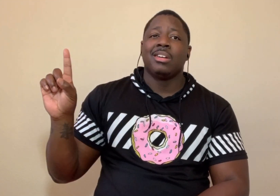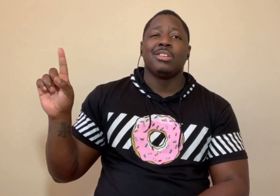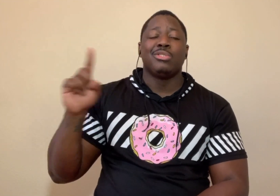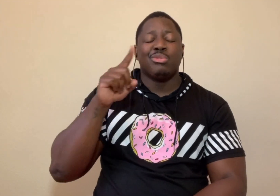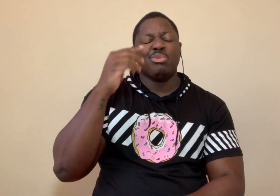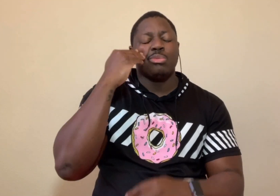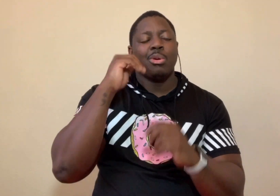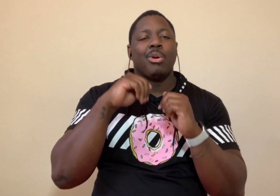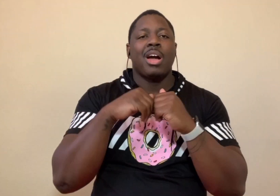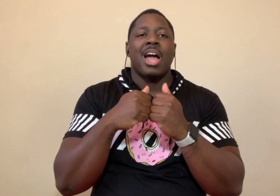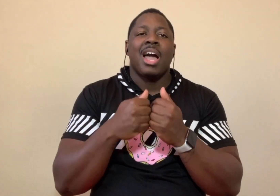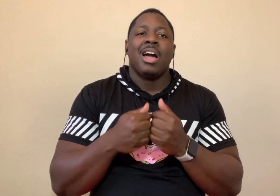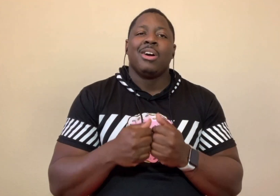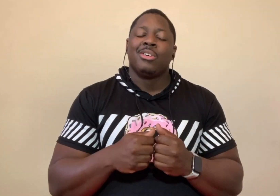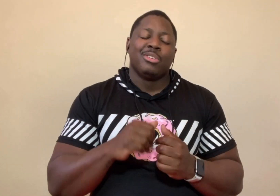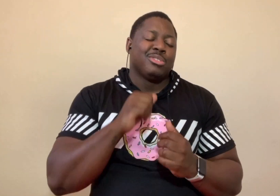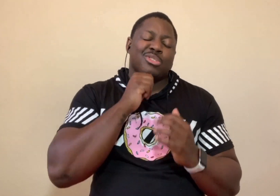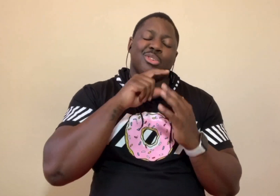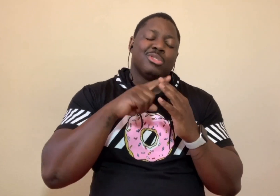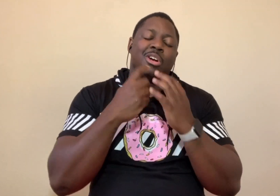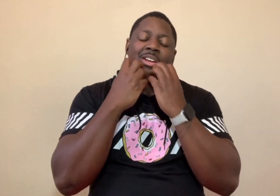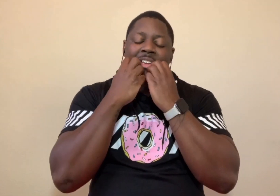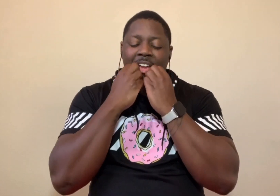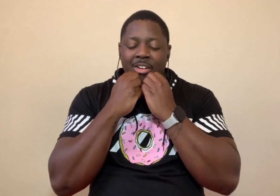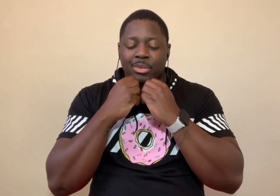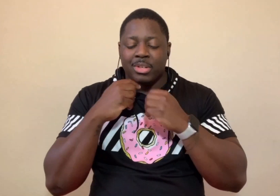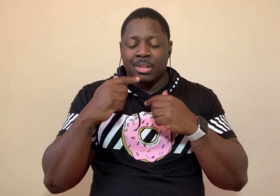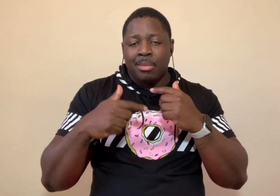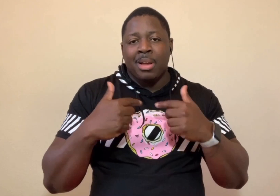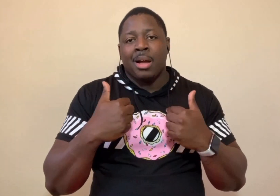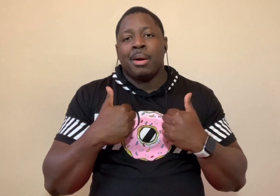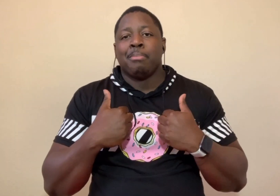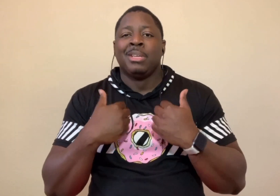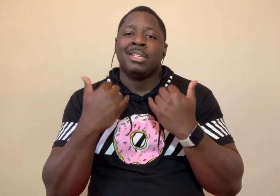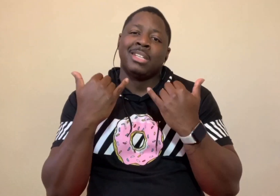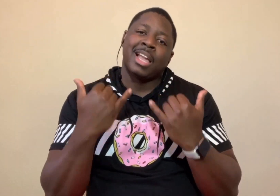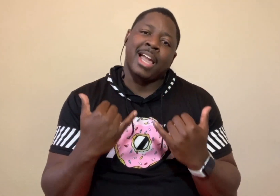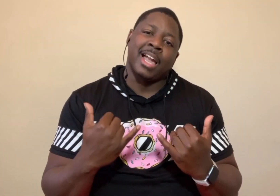You know how. Don't start caring about me now.